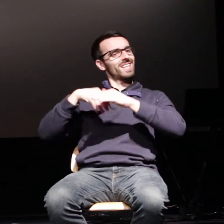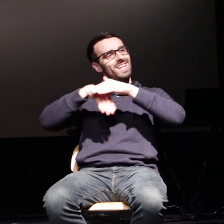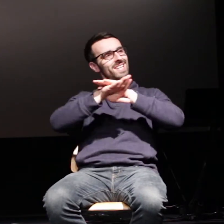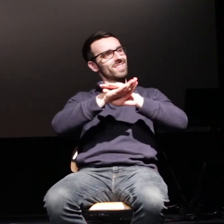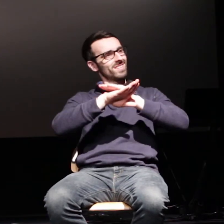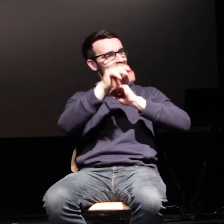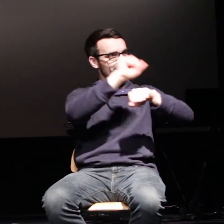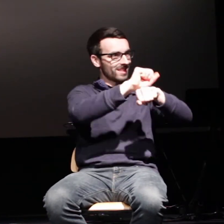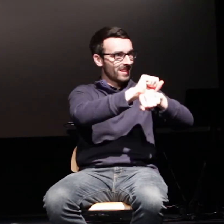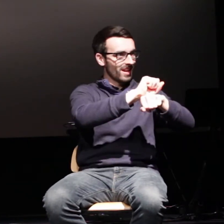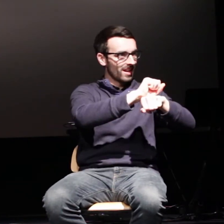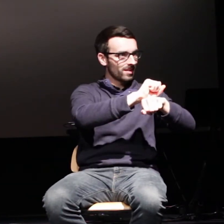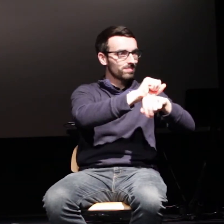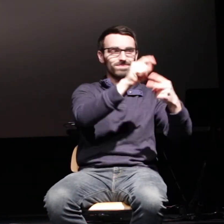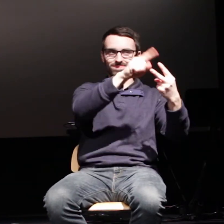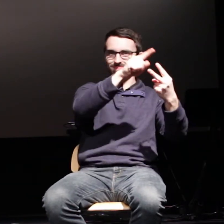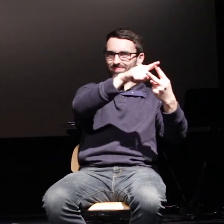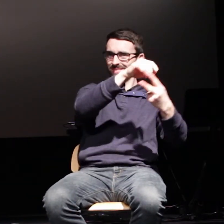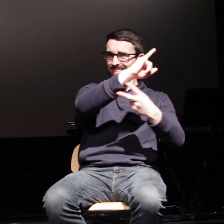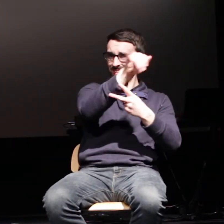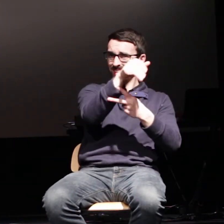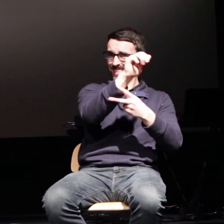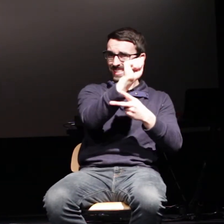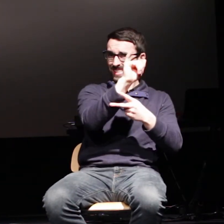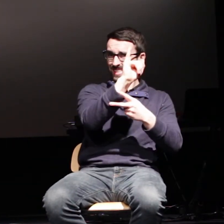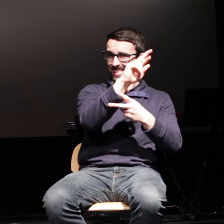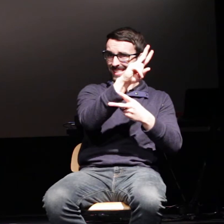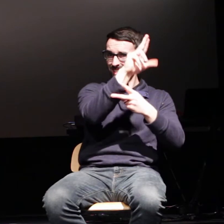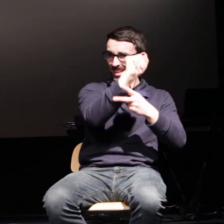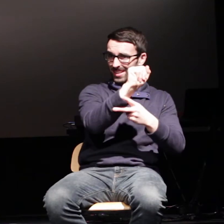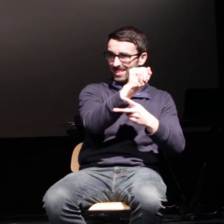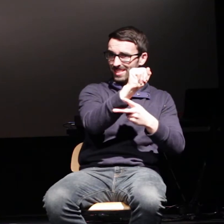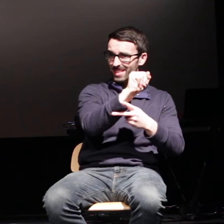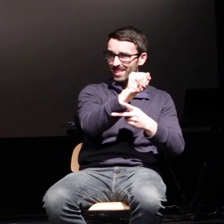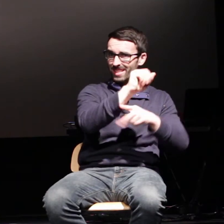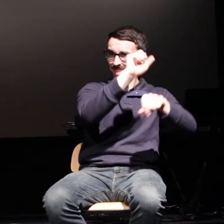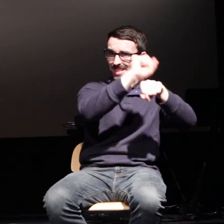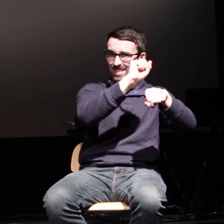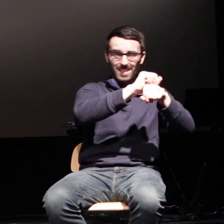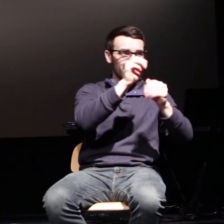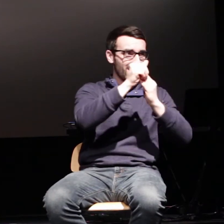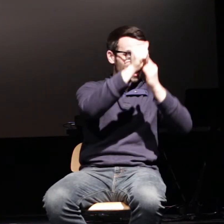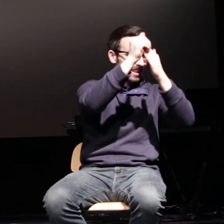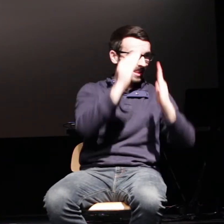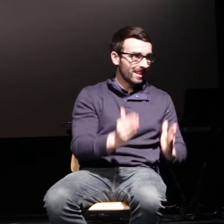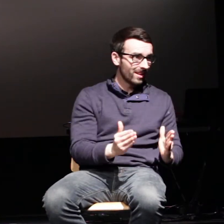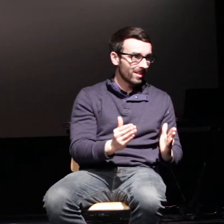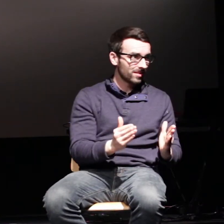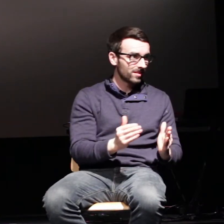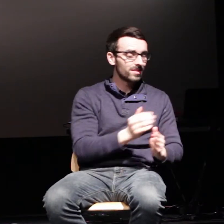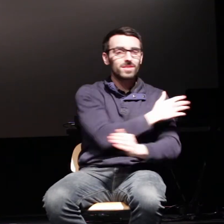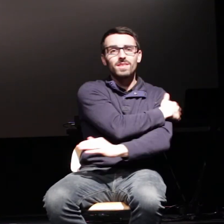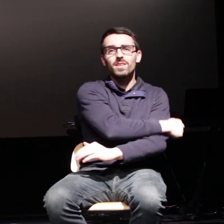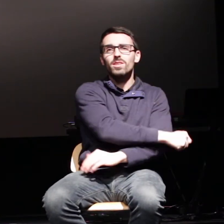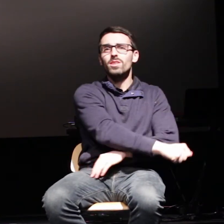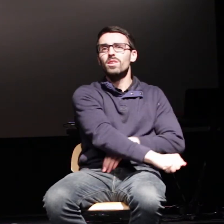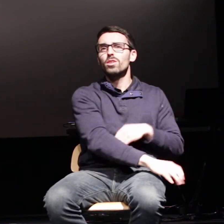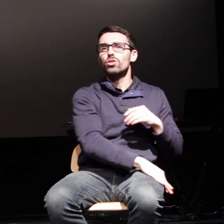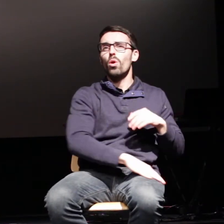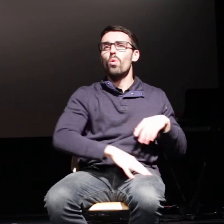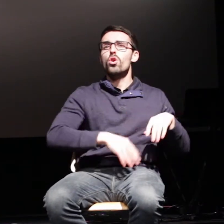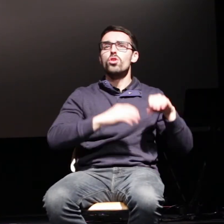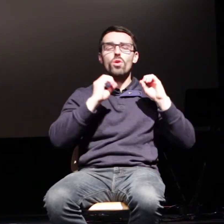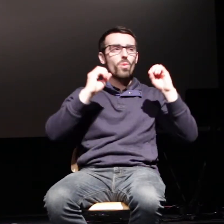Jairus, that's right. The synagogue leader. And not only that, it would have been his job to make sure her condition was known so that no one else touched her, so then they wouldn't be allowed